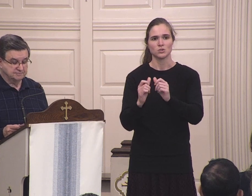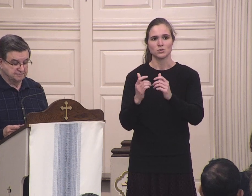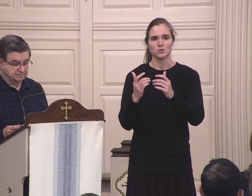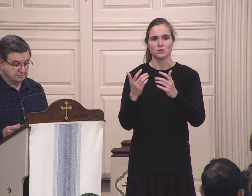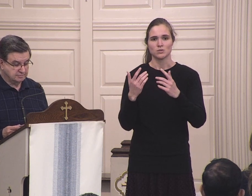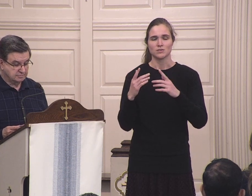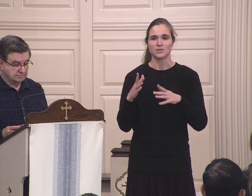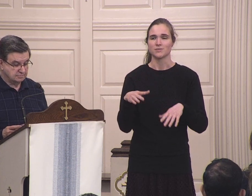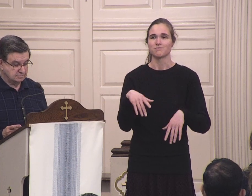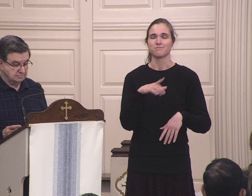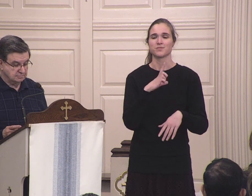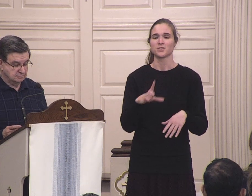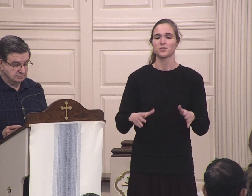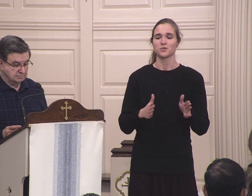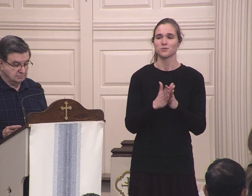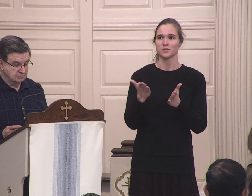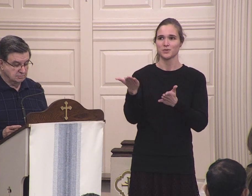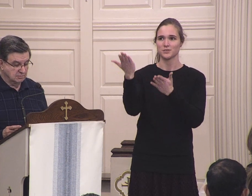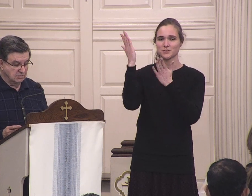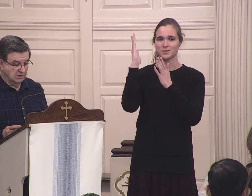Lord.